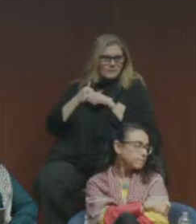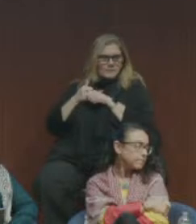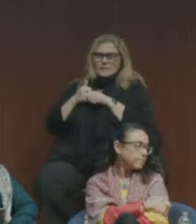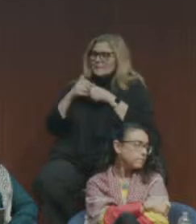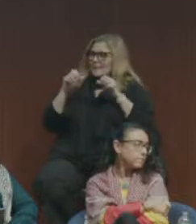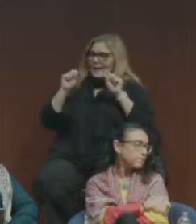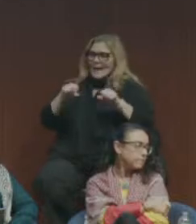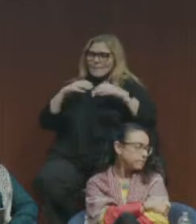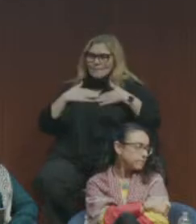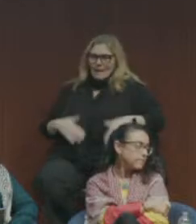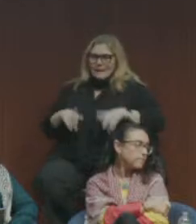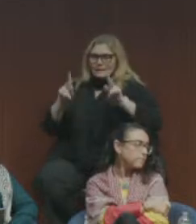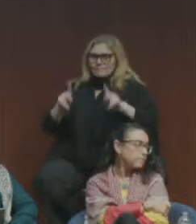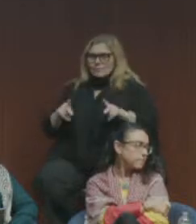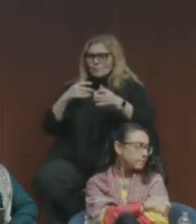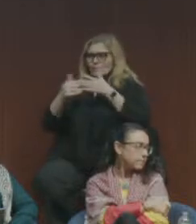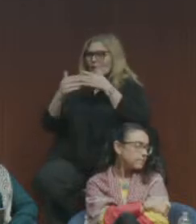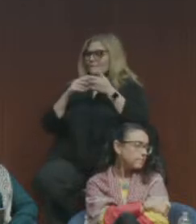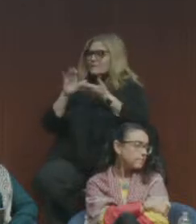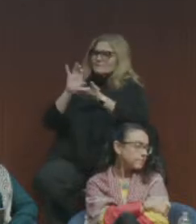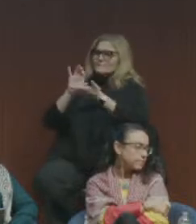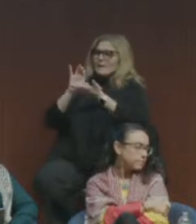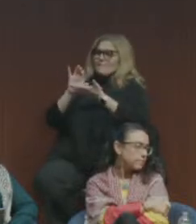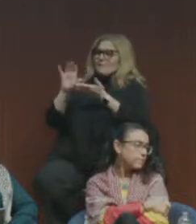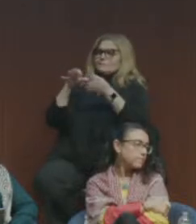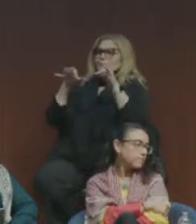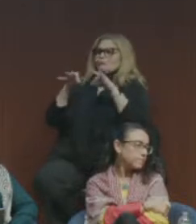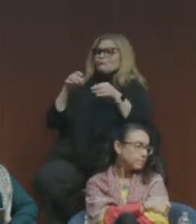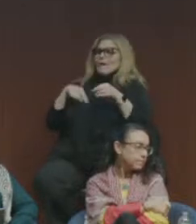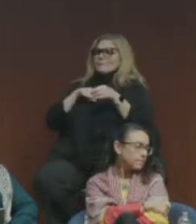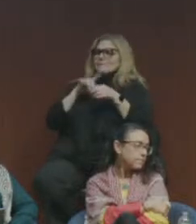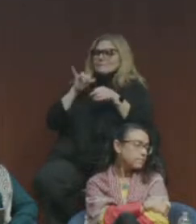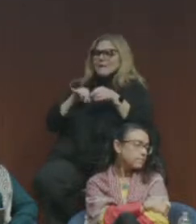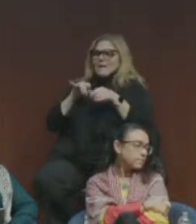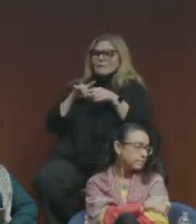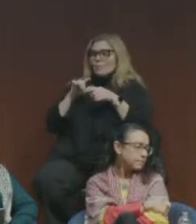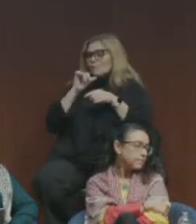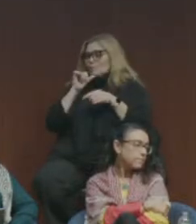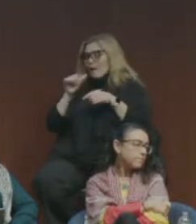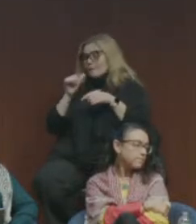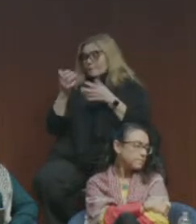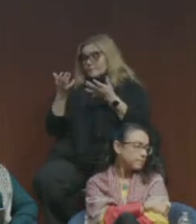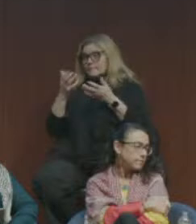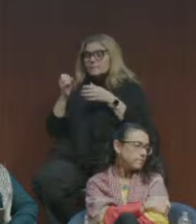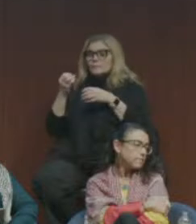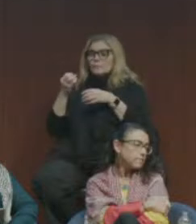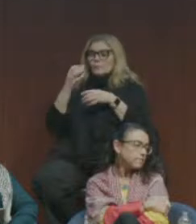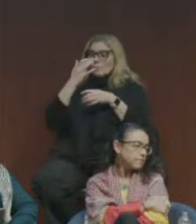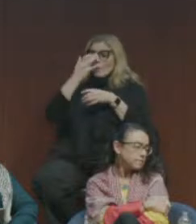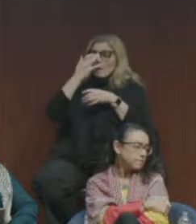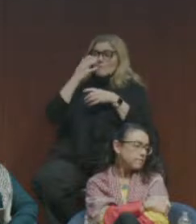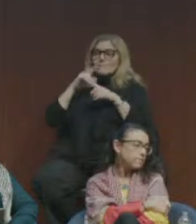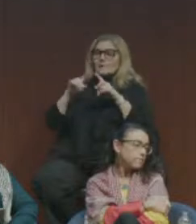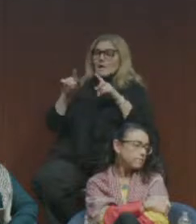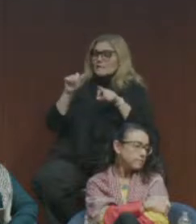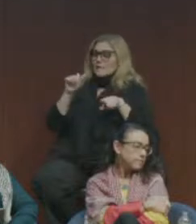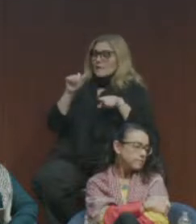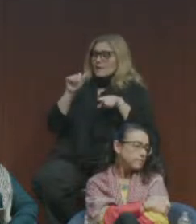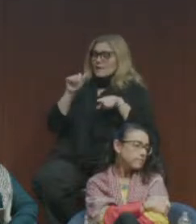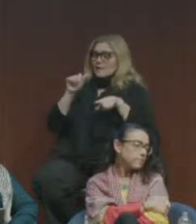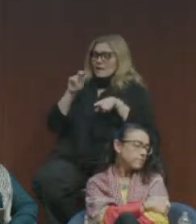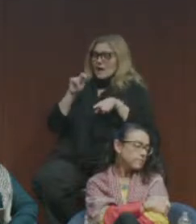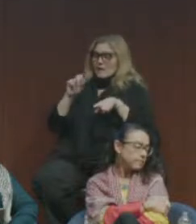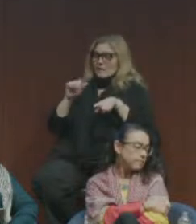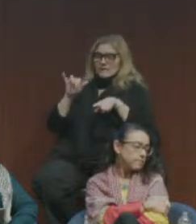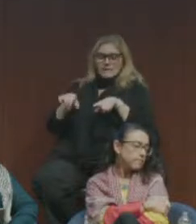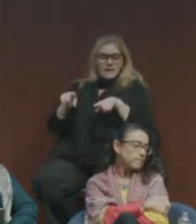able-bodied person or whatever capitalism describes us as or not, right? And Anna, I think that in